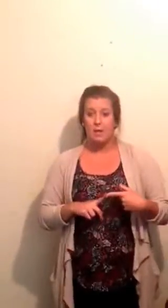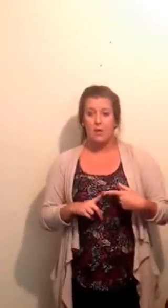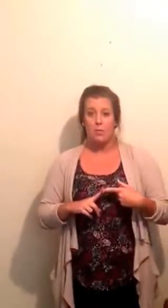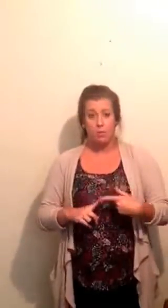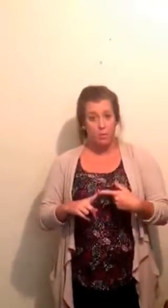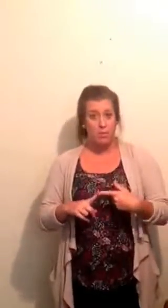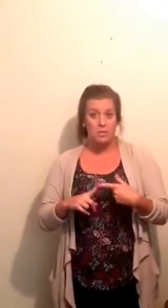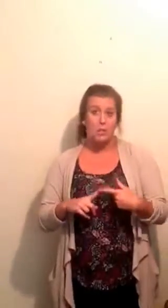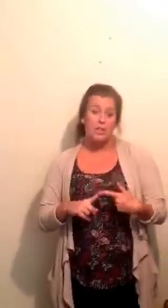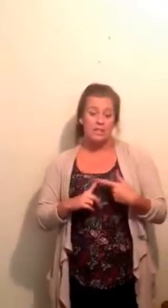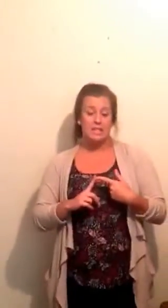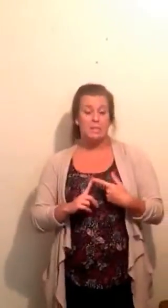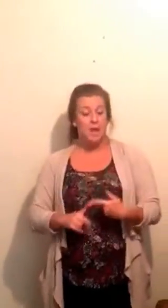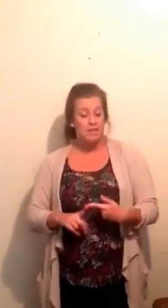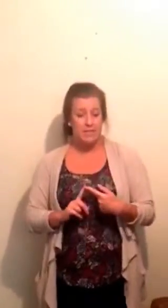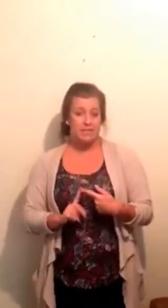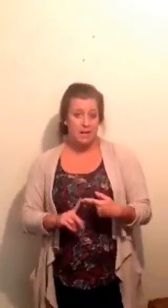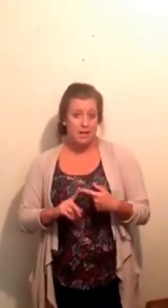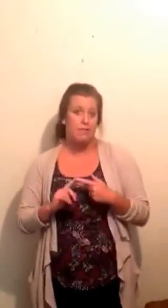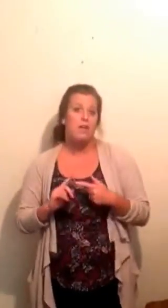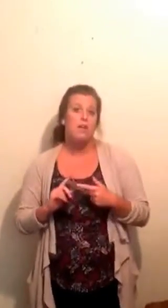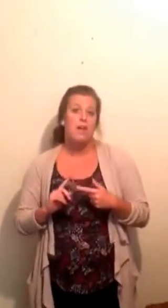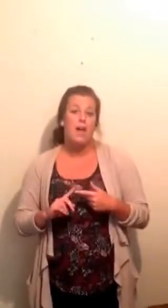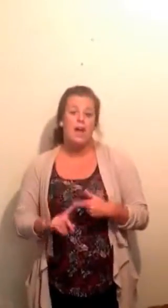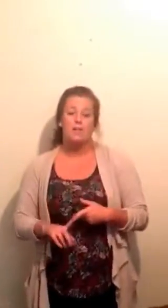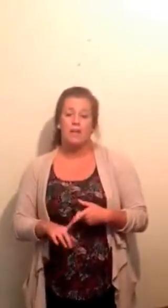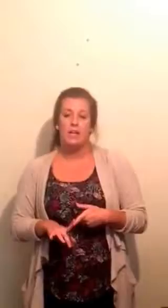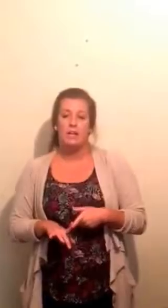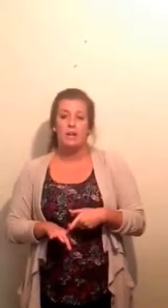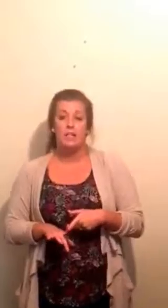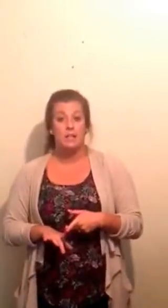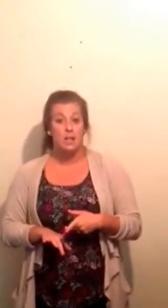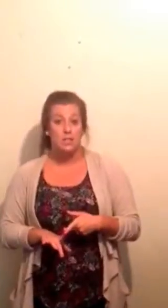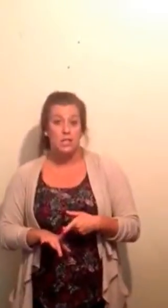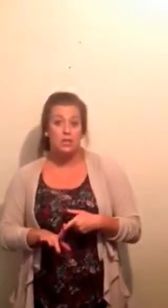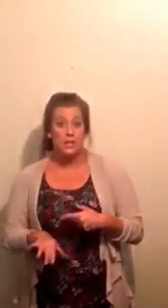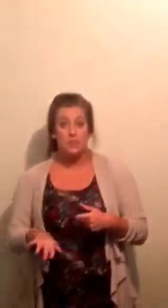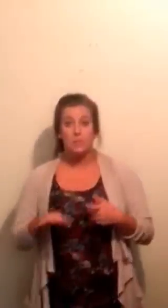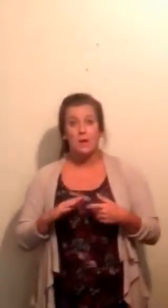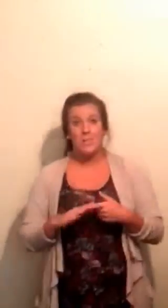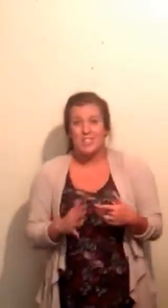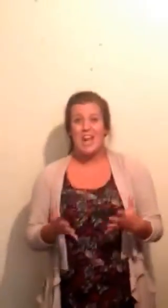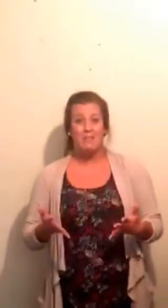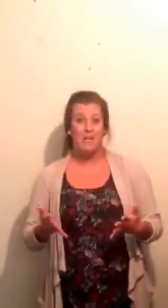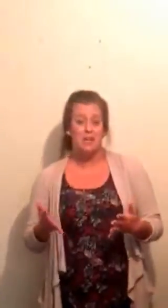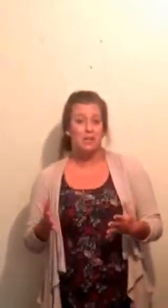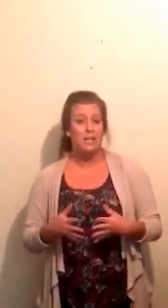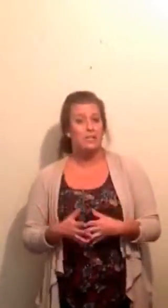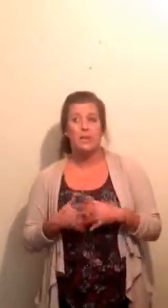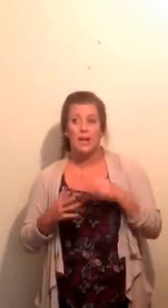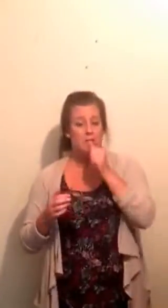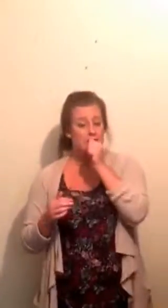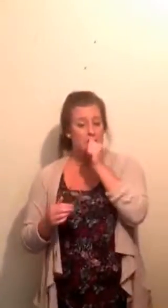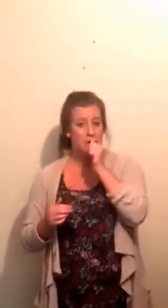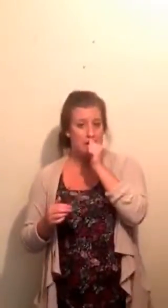about, most importantly, the benefits of having technology in your classroom. Not only just having it in your classroom, but actually utilizing